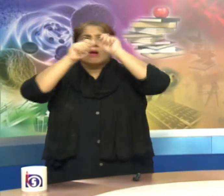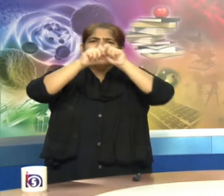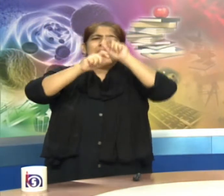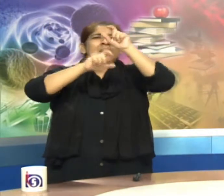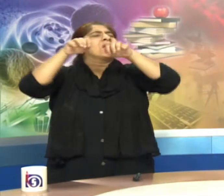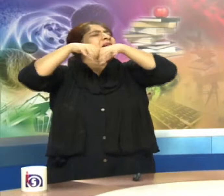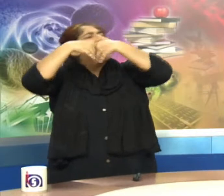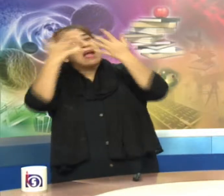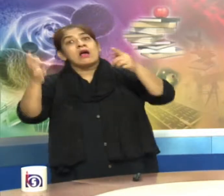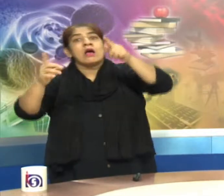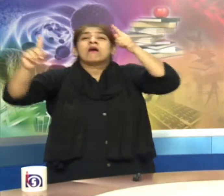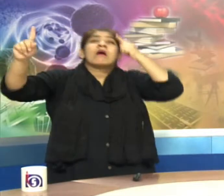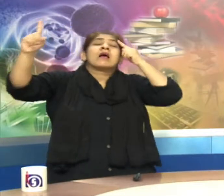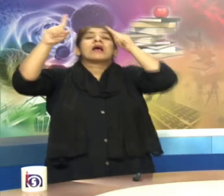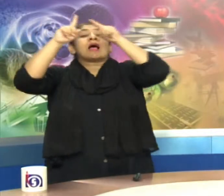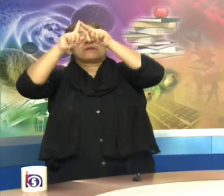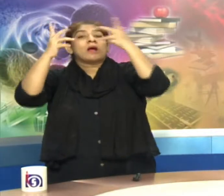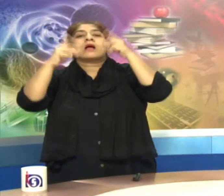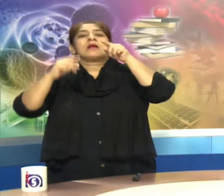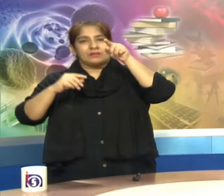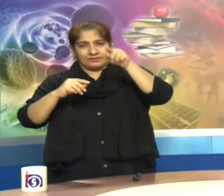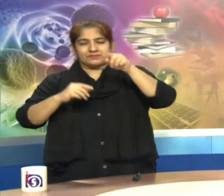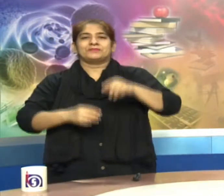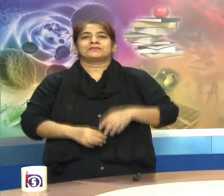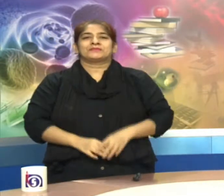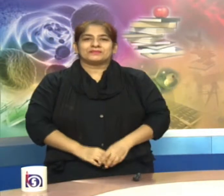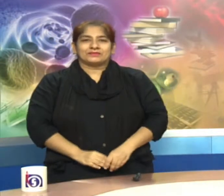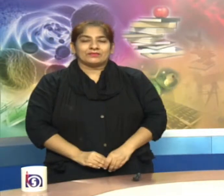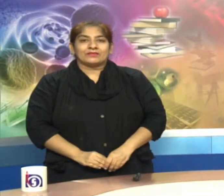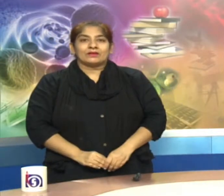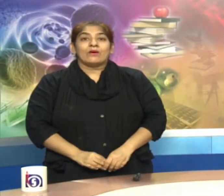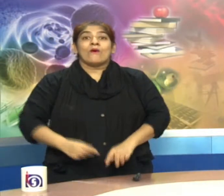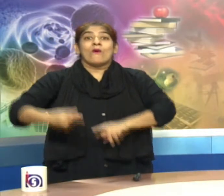Let us understand the objectives of sale promotion.